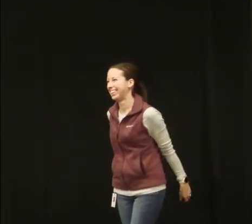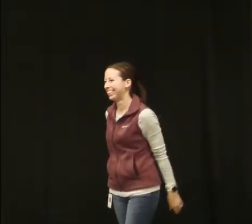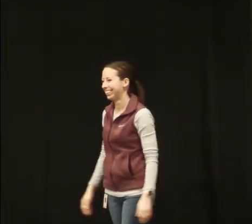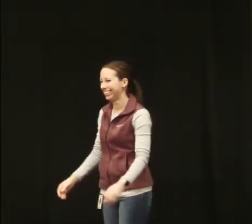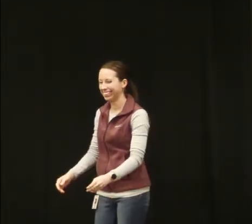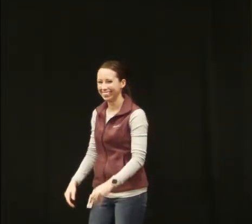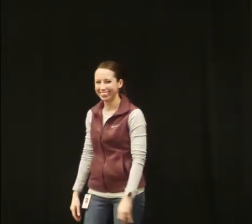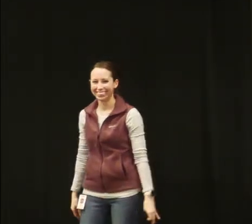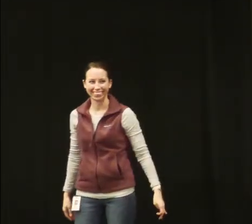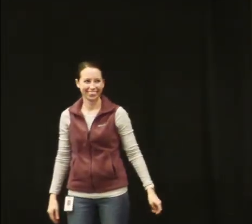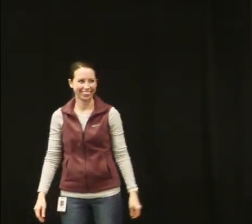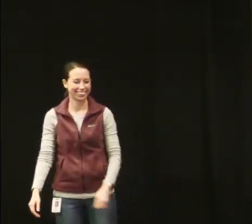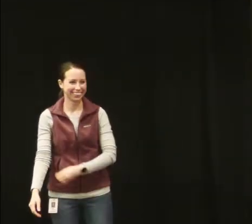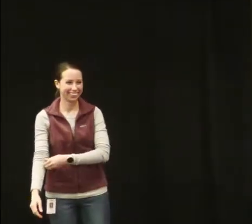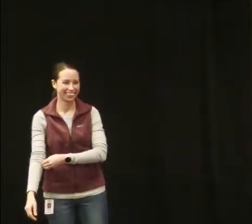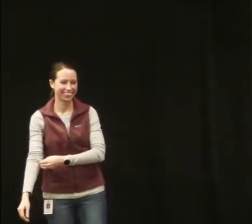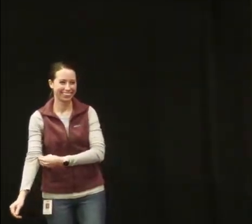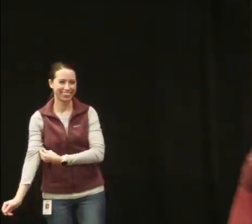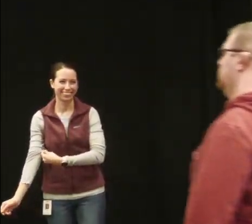Yeah.